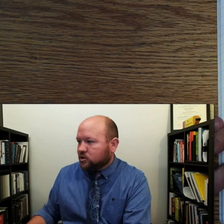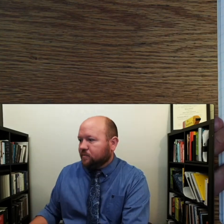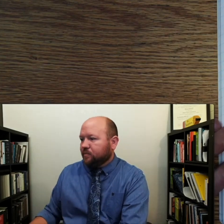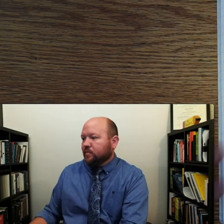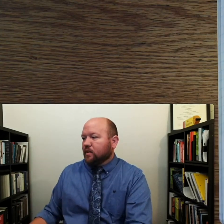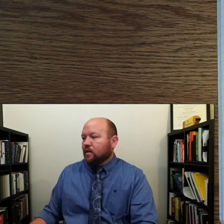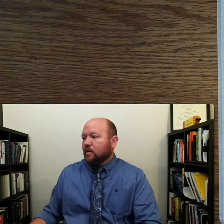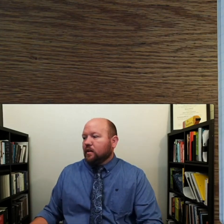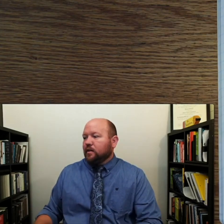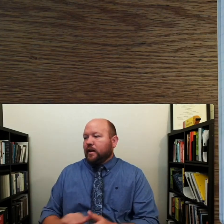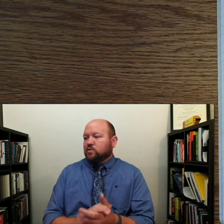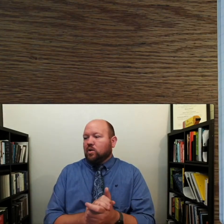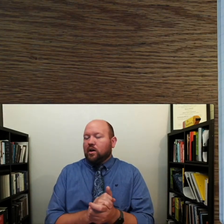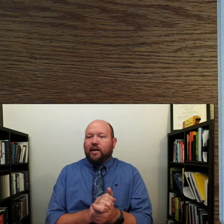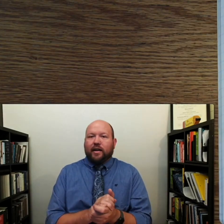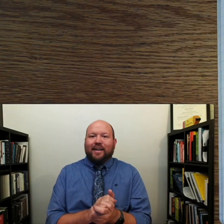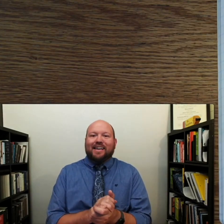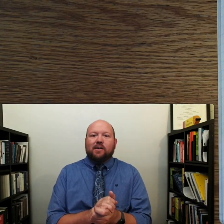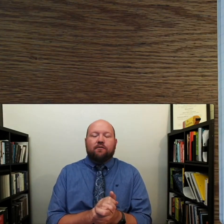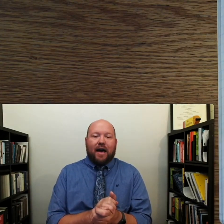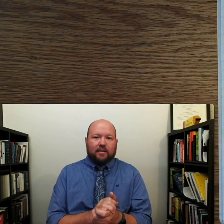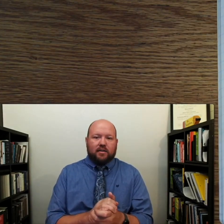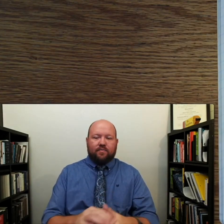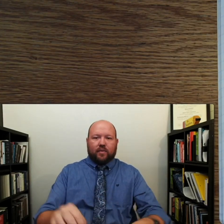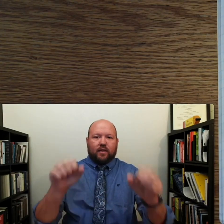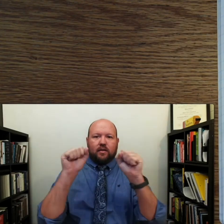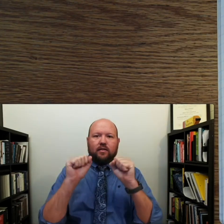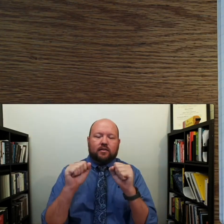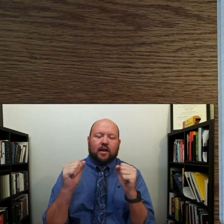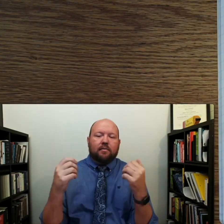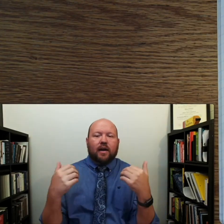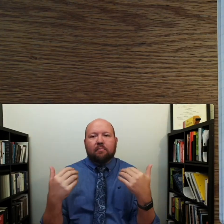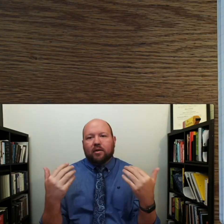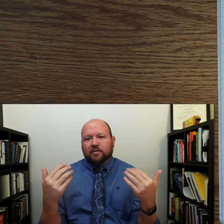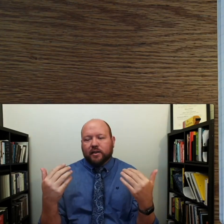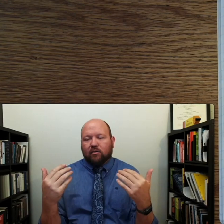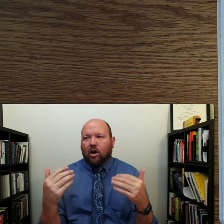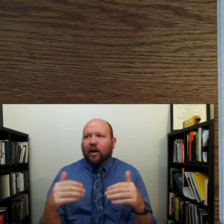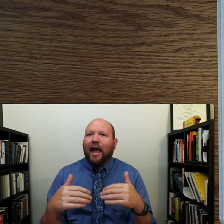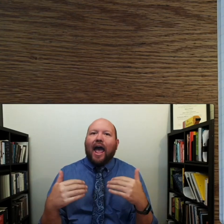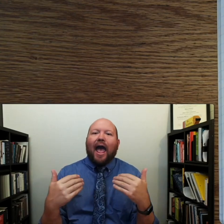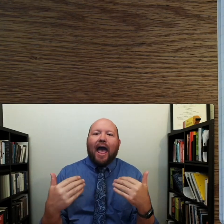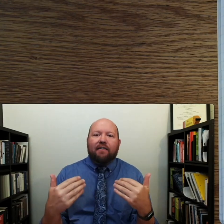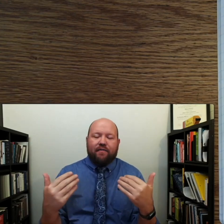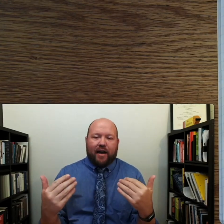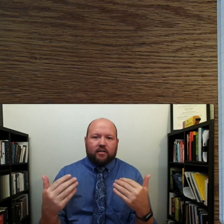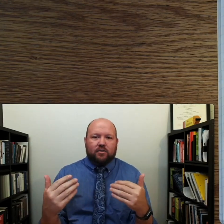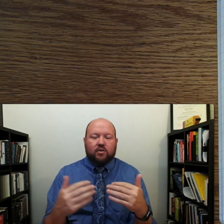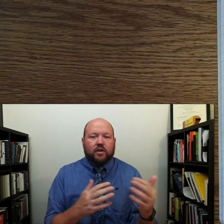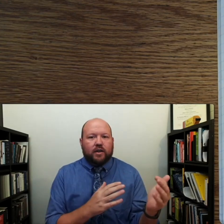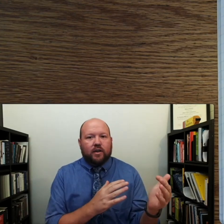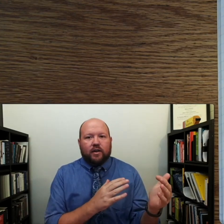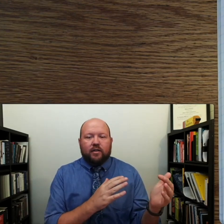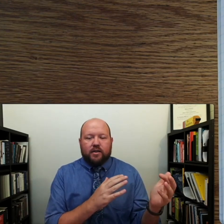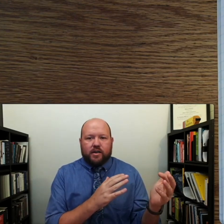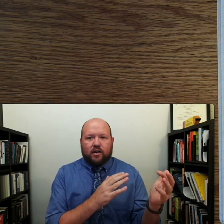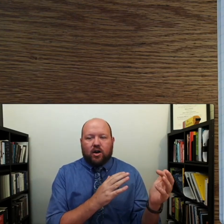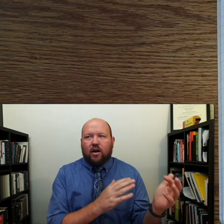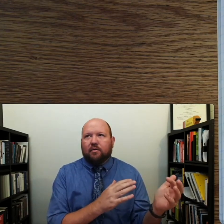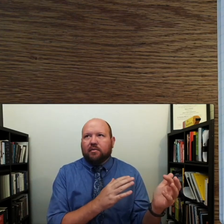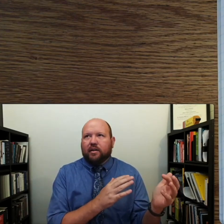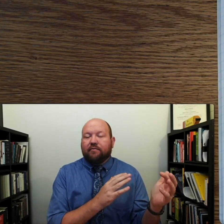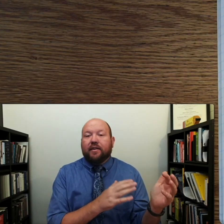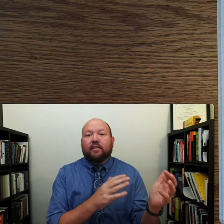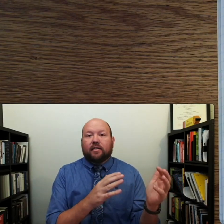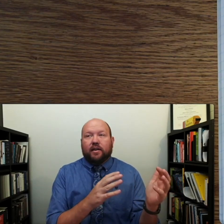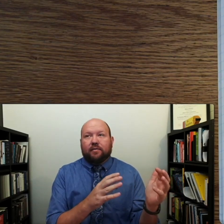Advantage. Next word, effect. And so I'm pronouncing that wrong. Effect. So